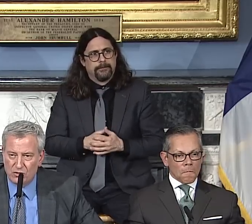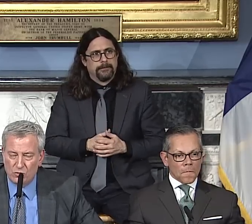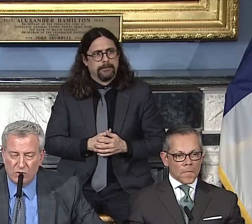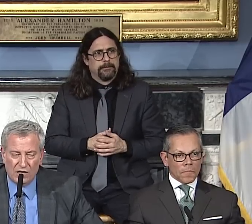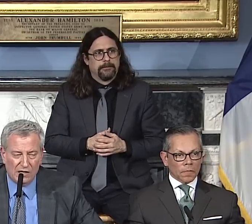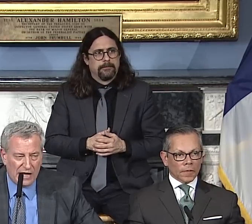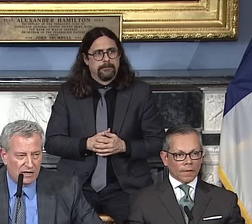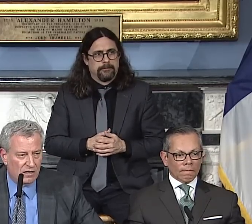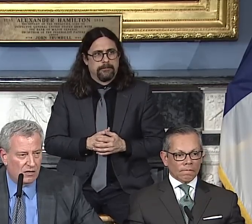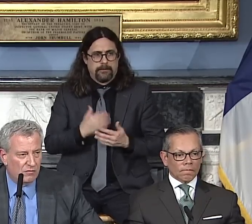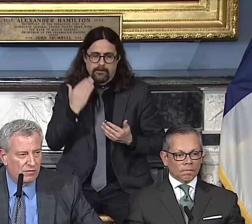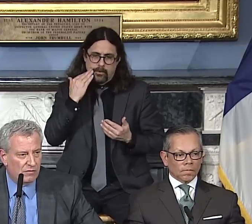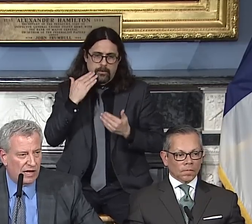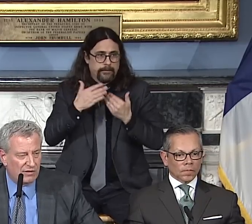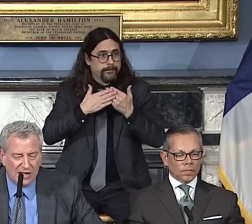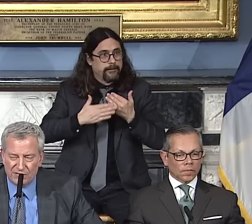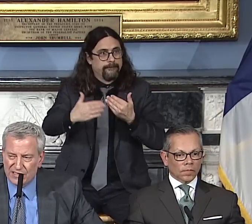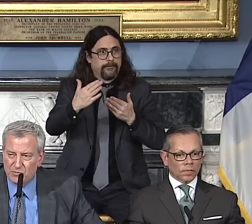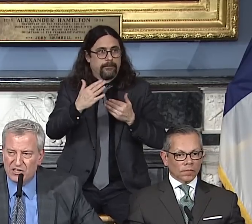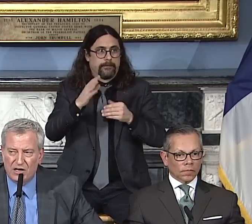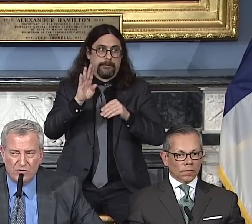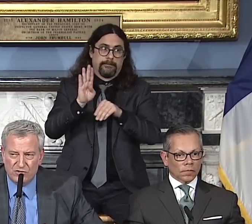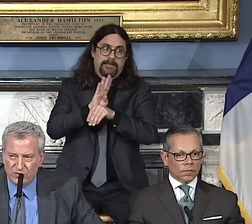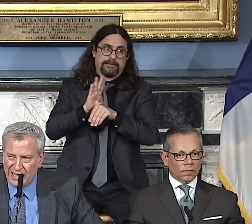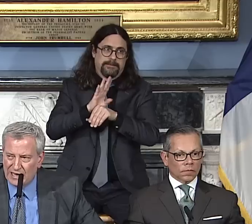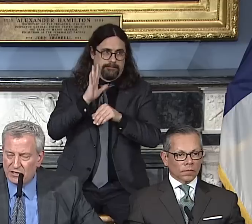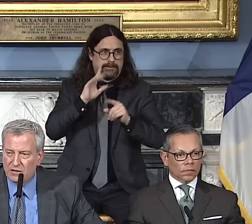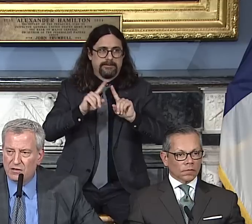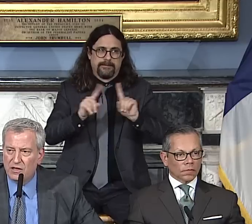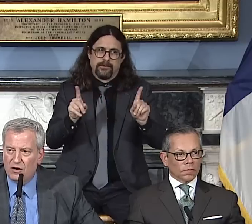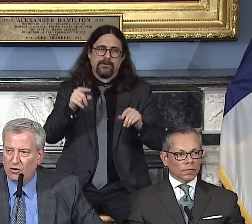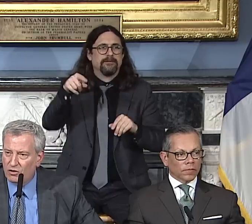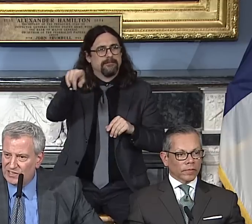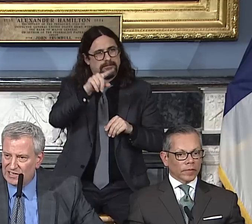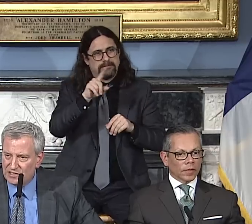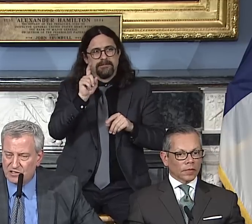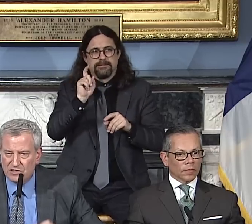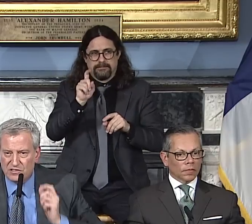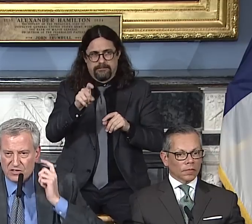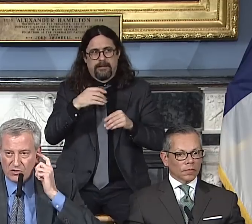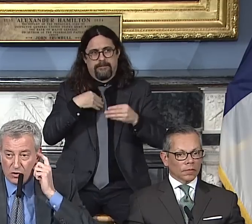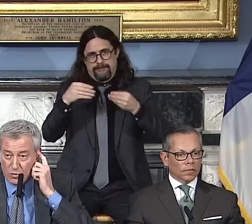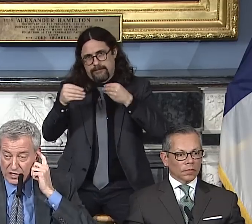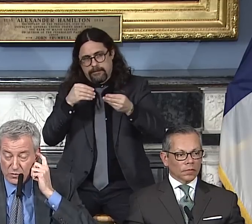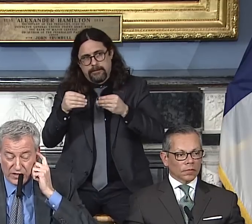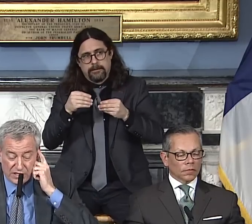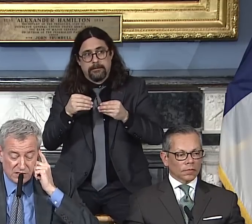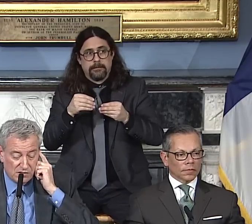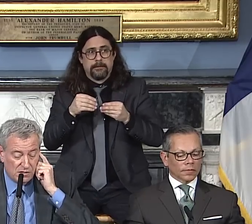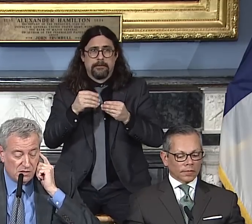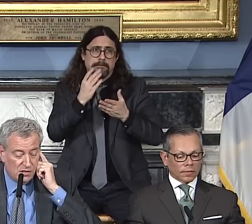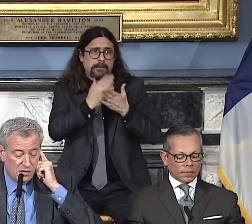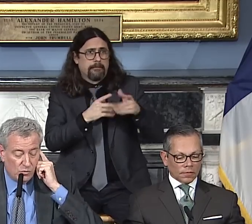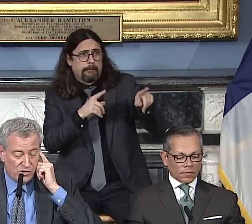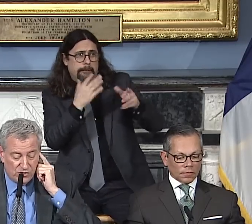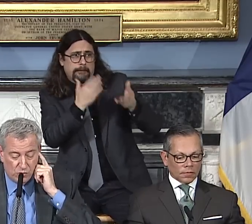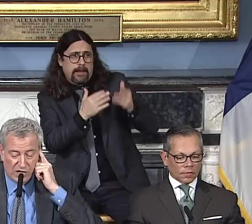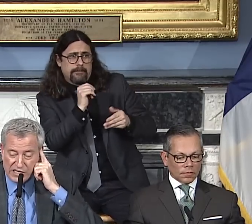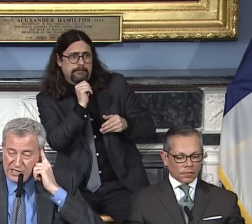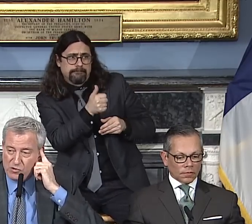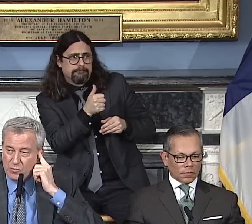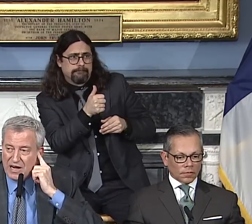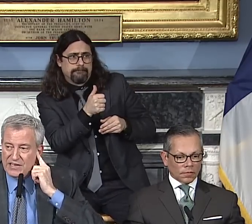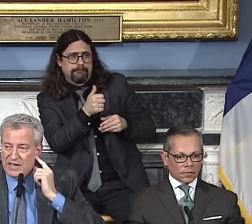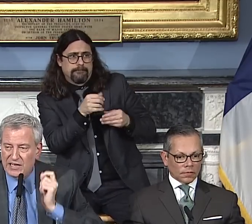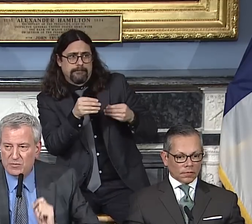Some can do have a lot of flexibility, others do not. They are all taking it seriously. They're all working with us. We do